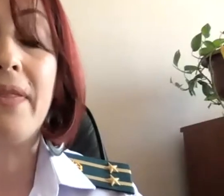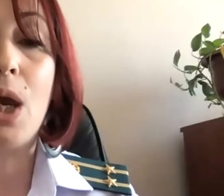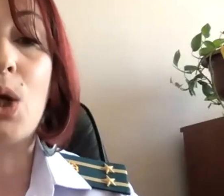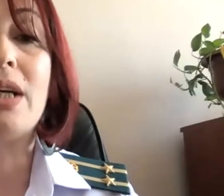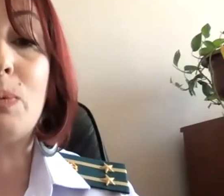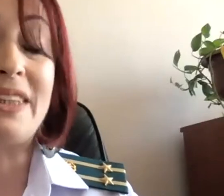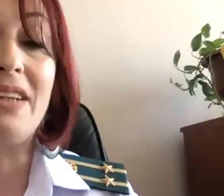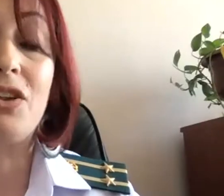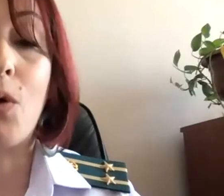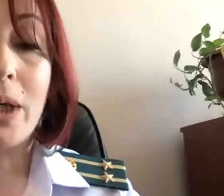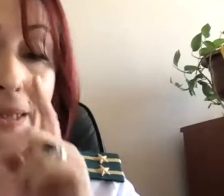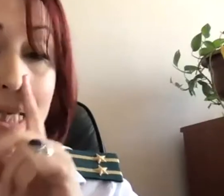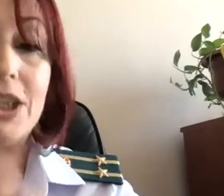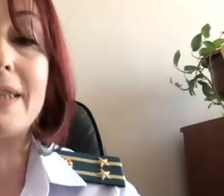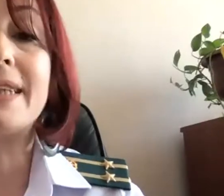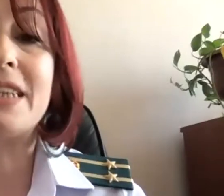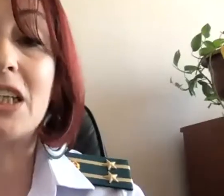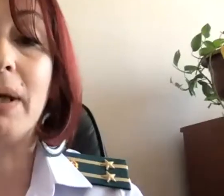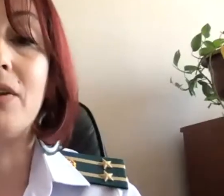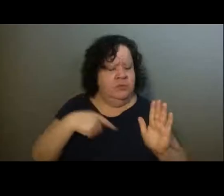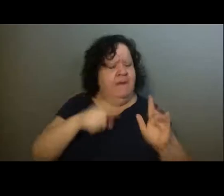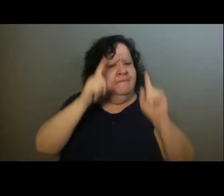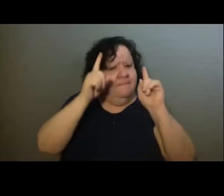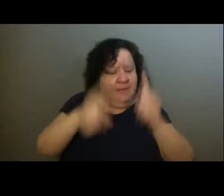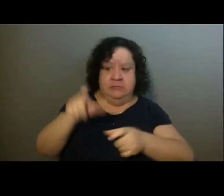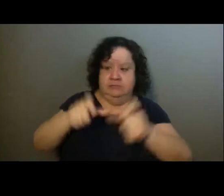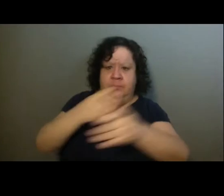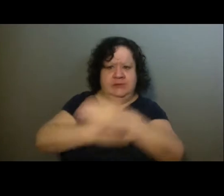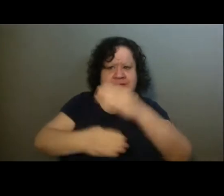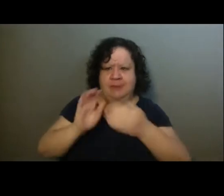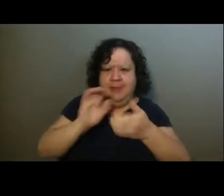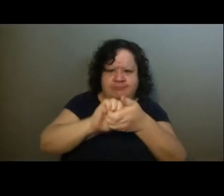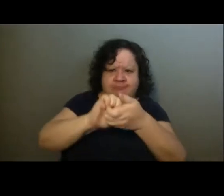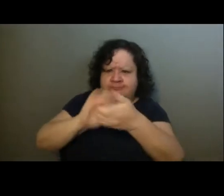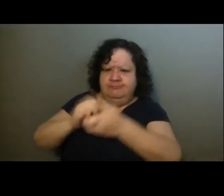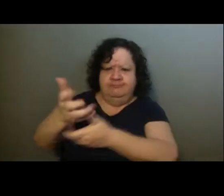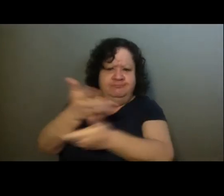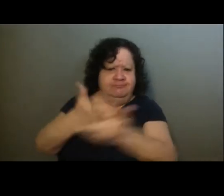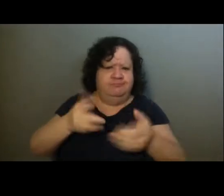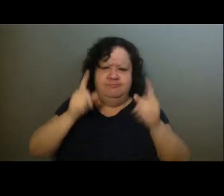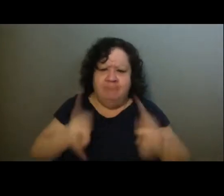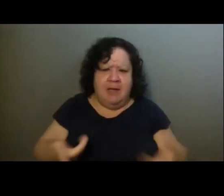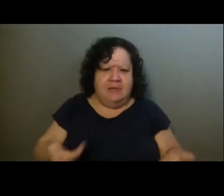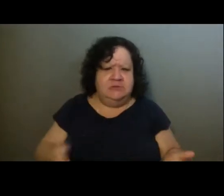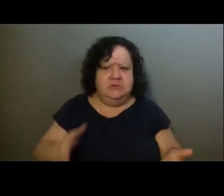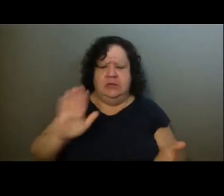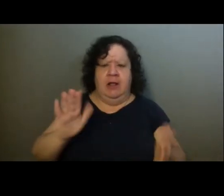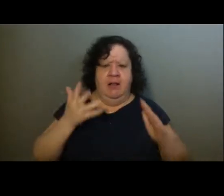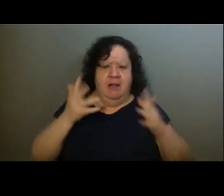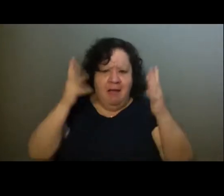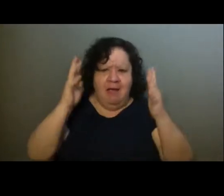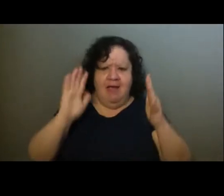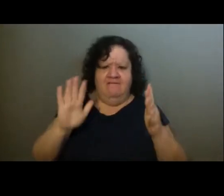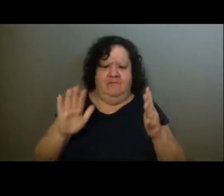and their representative organizations as assessment of disaster risk in assessment of disaster risk and